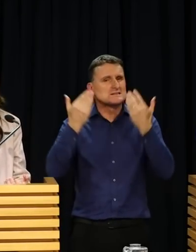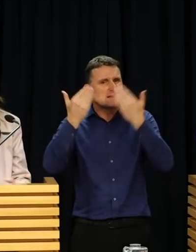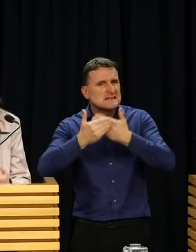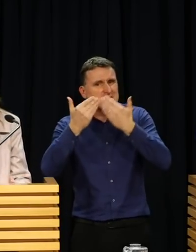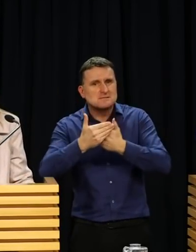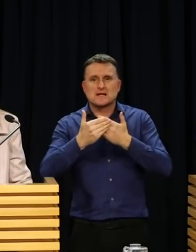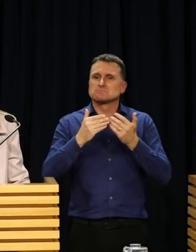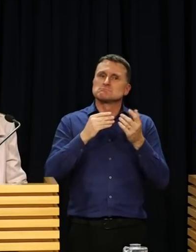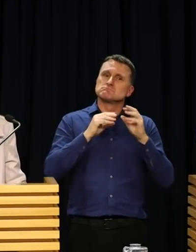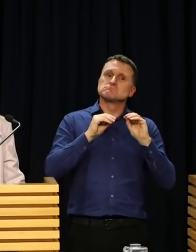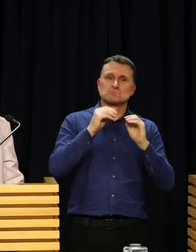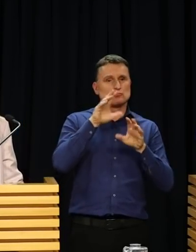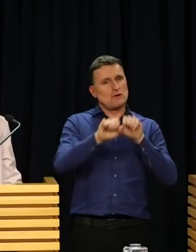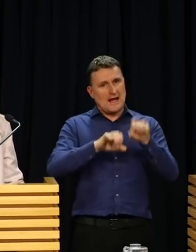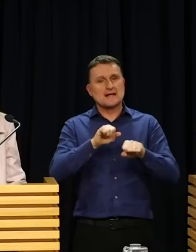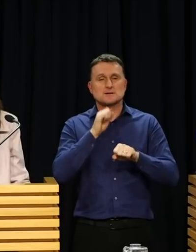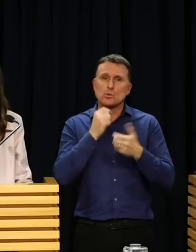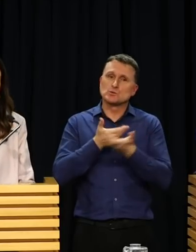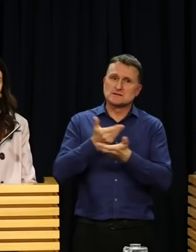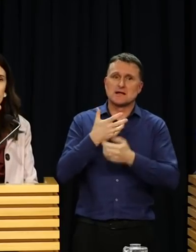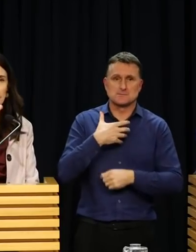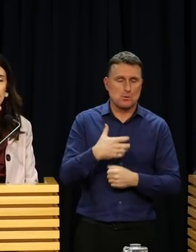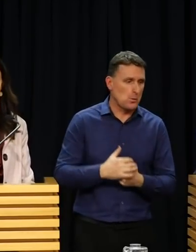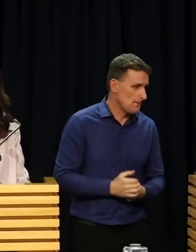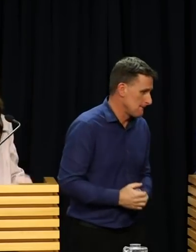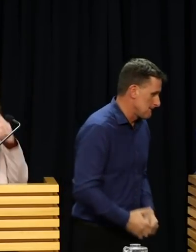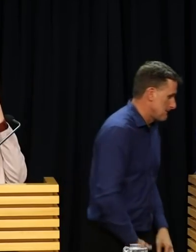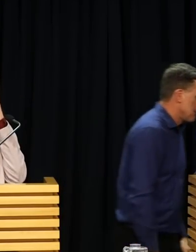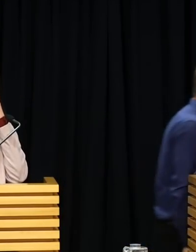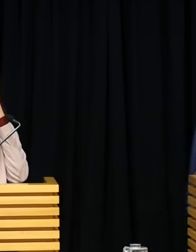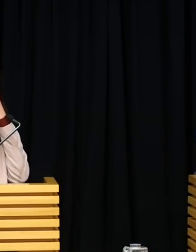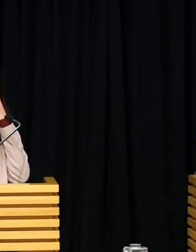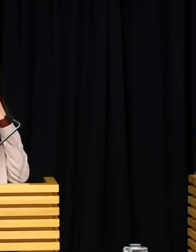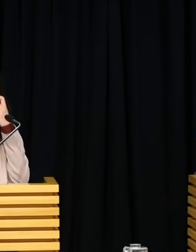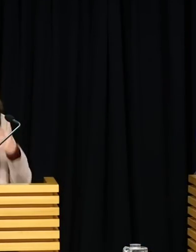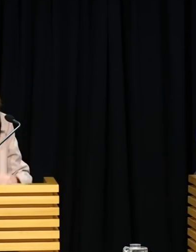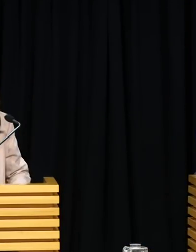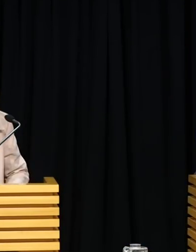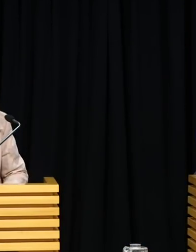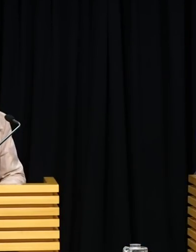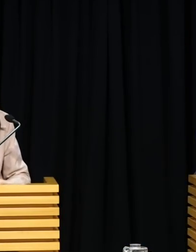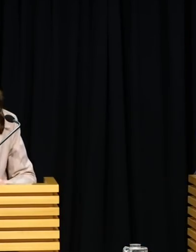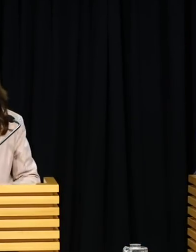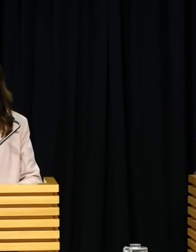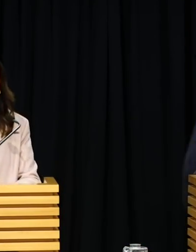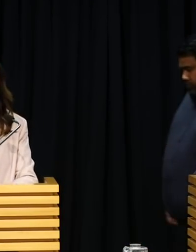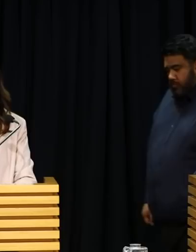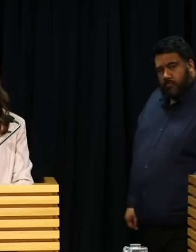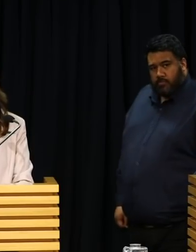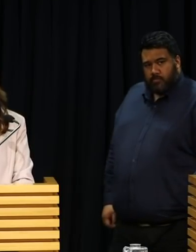something that we've been discussing as well. So particularly an amnesty for people